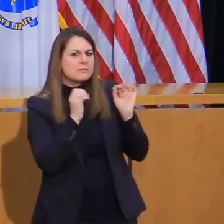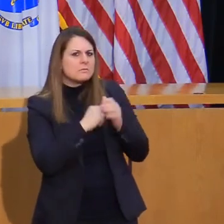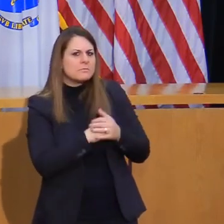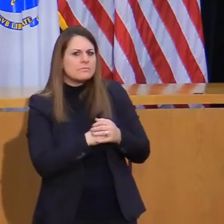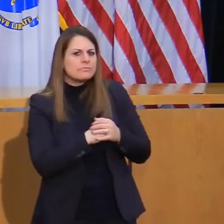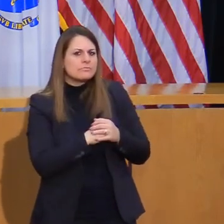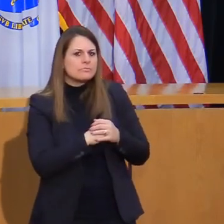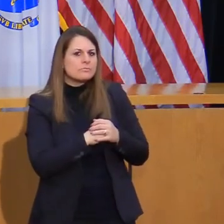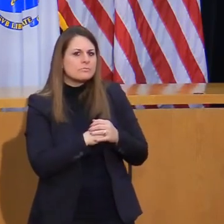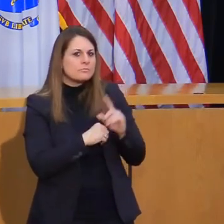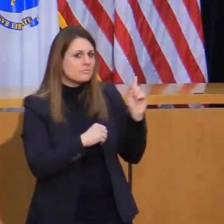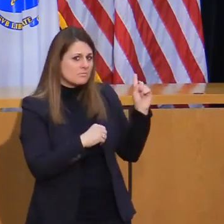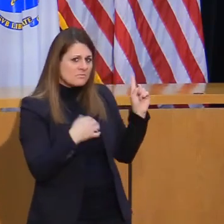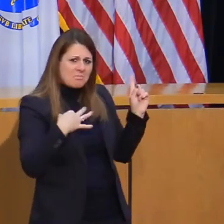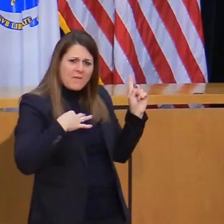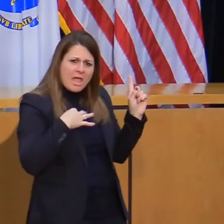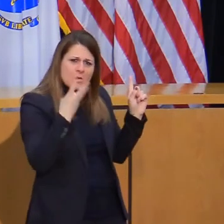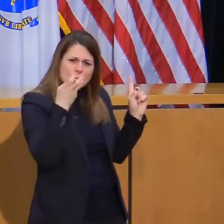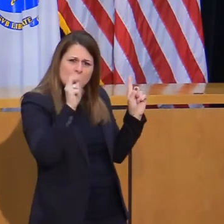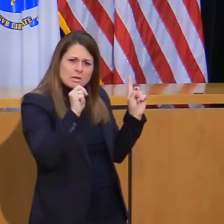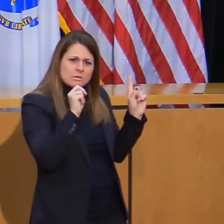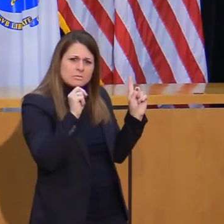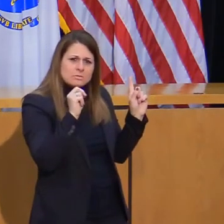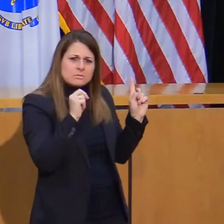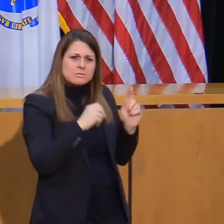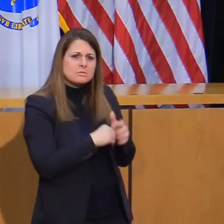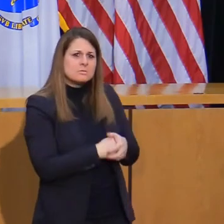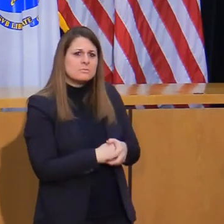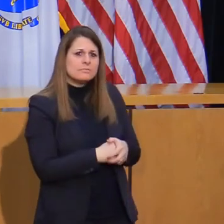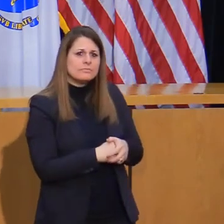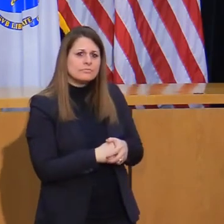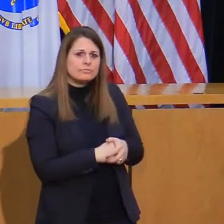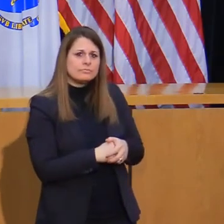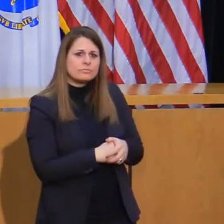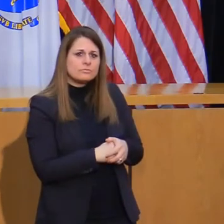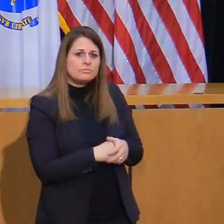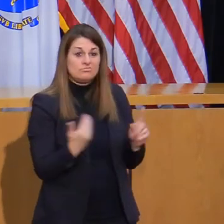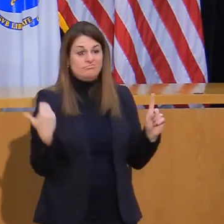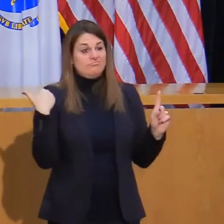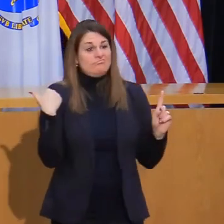The initial was in February, and then